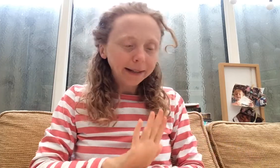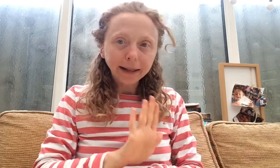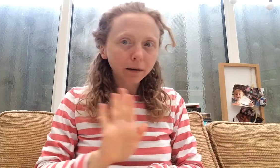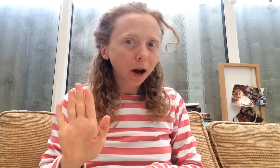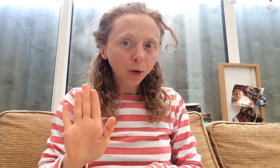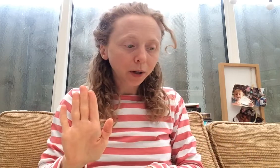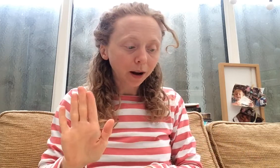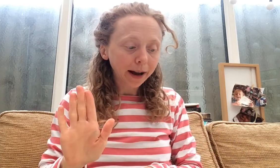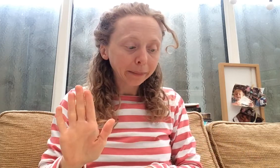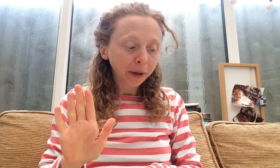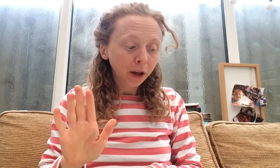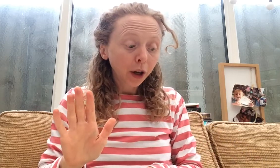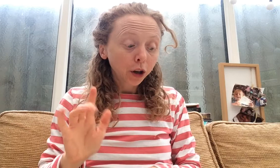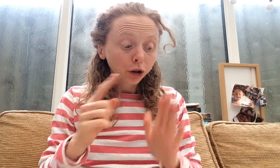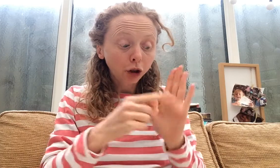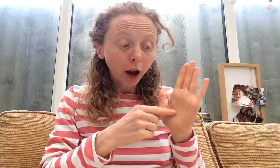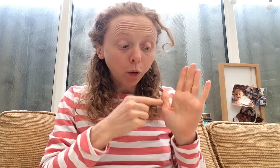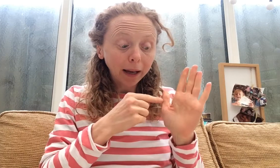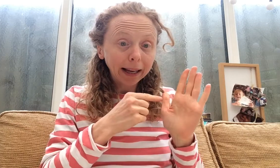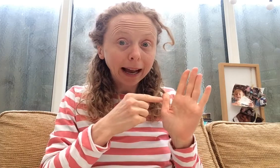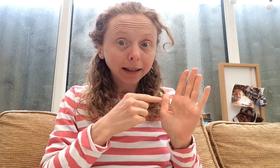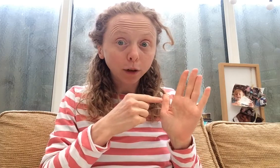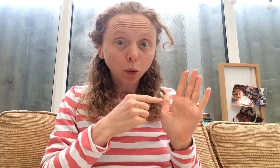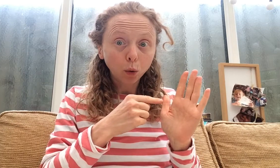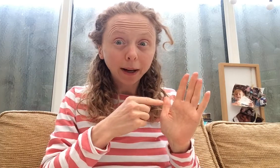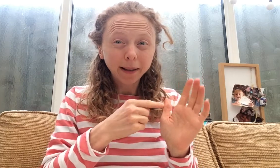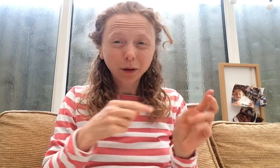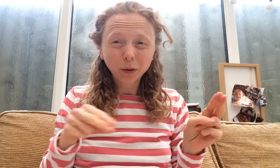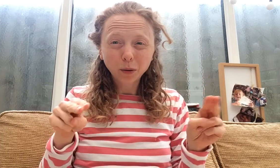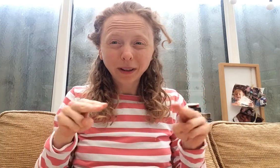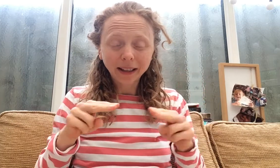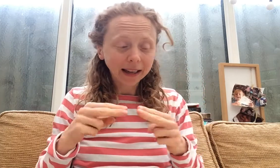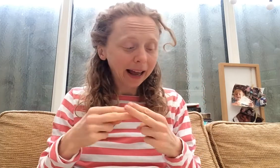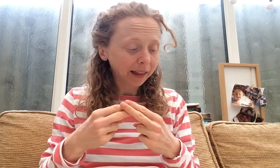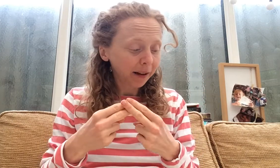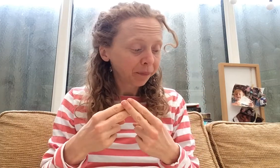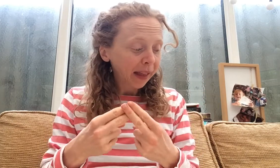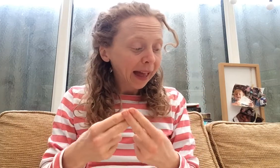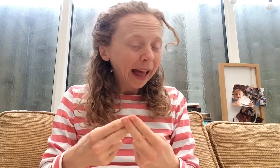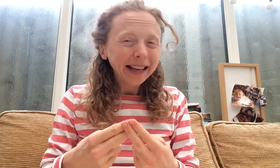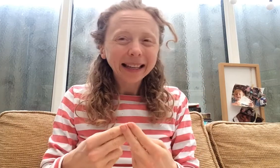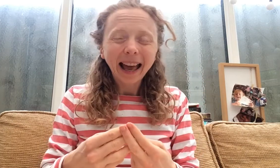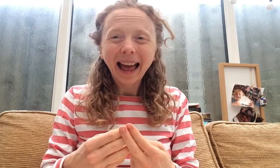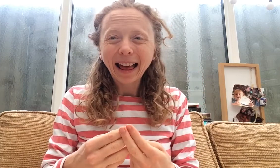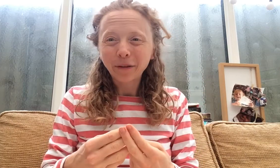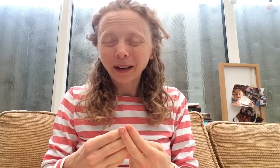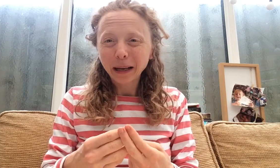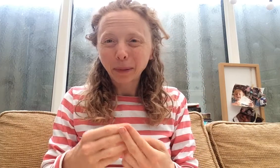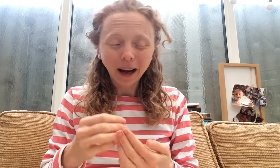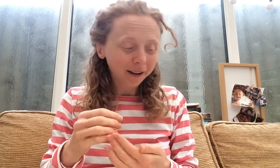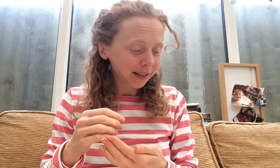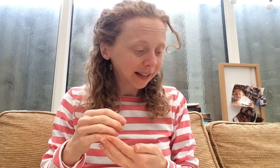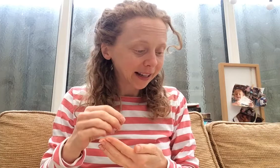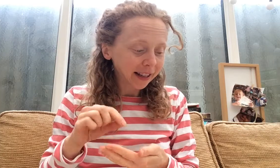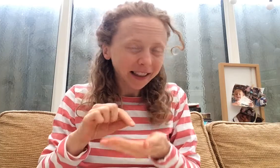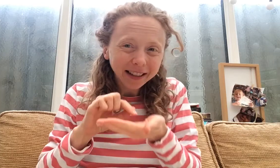Wasting no time, Joe collected all his tools together and carefully planted the